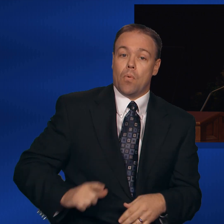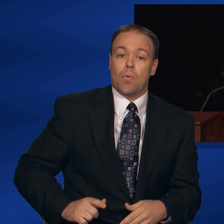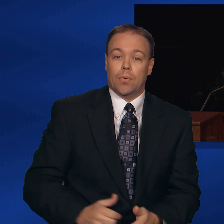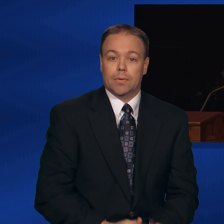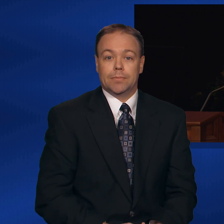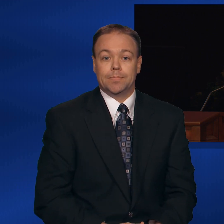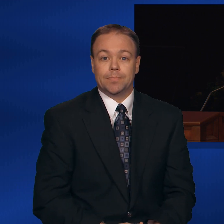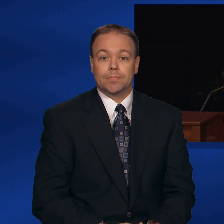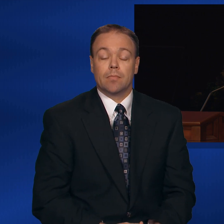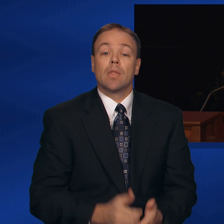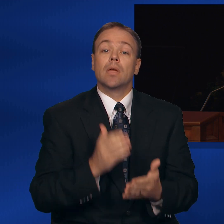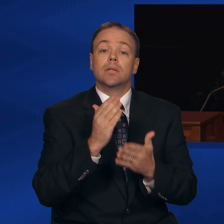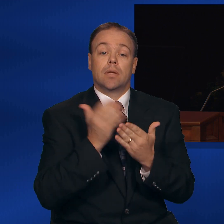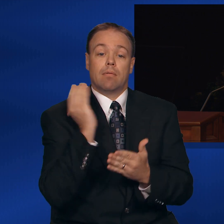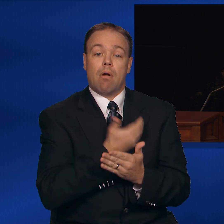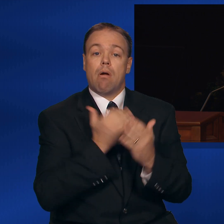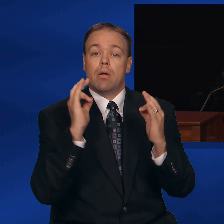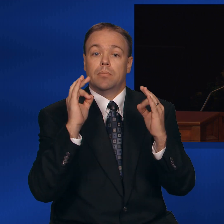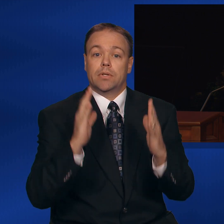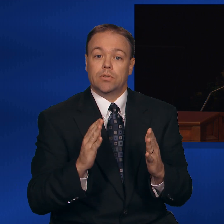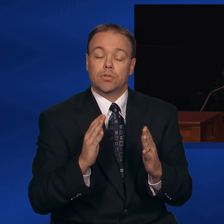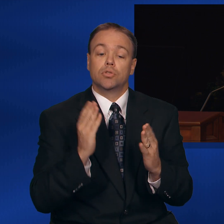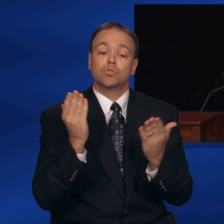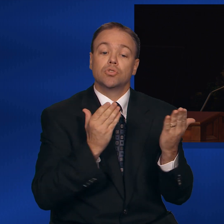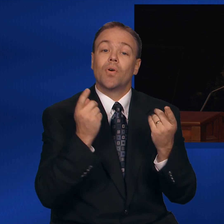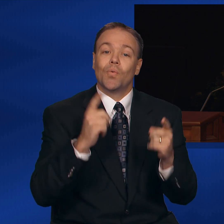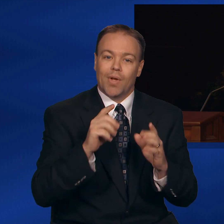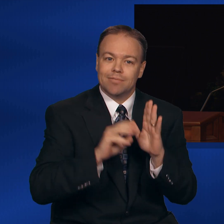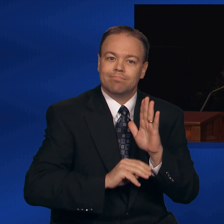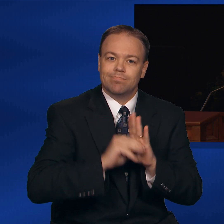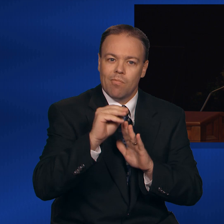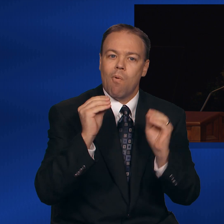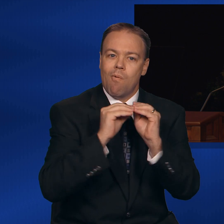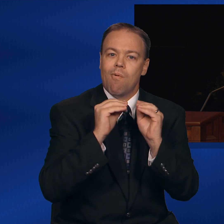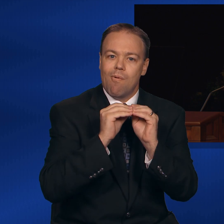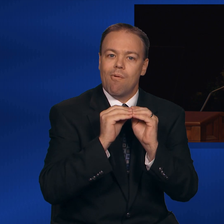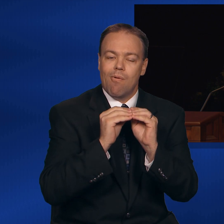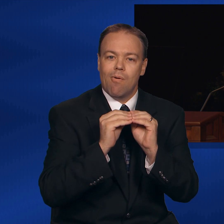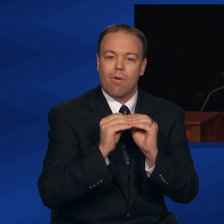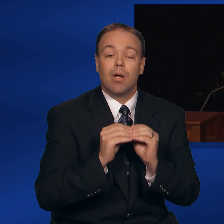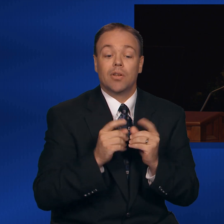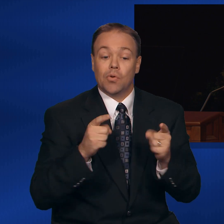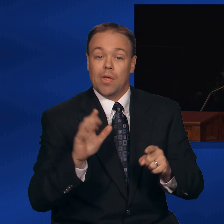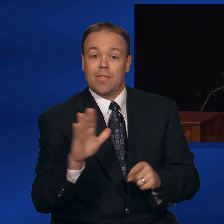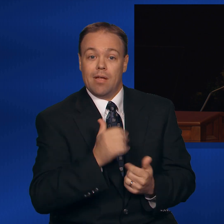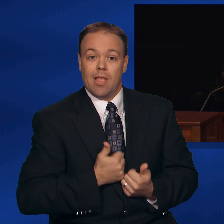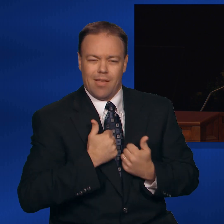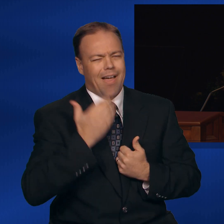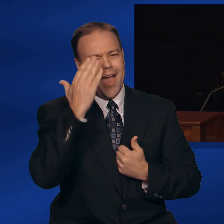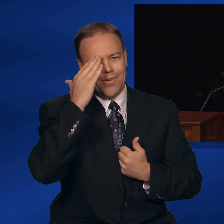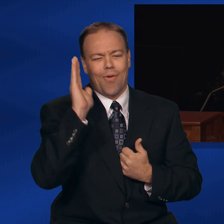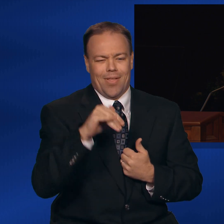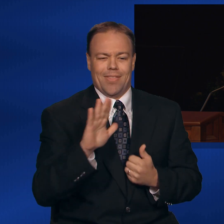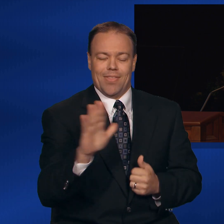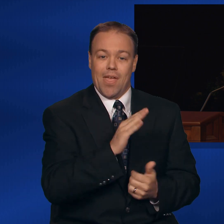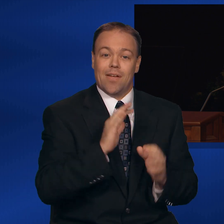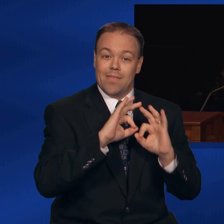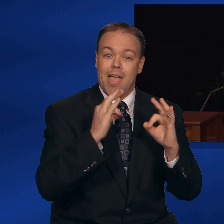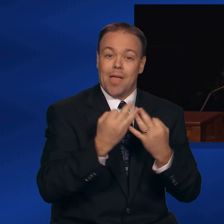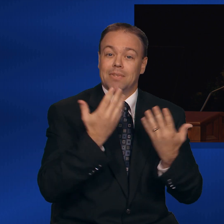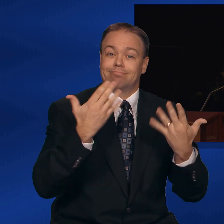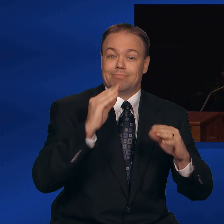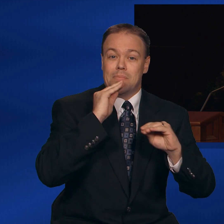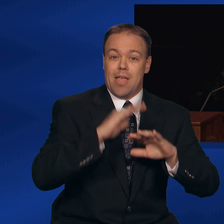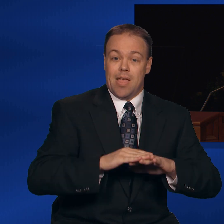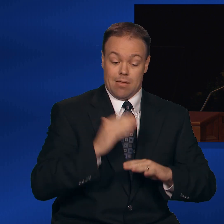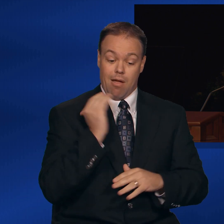And some of our missionaries serve in their more mature years of life. I know their families are blessed.